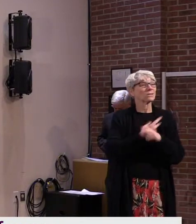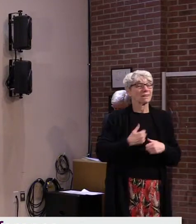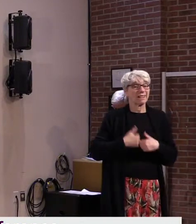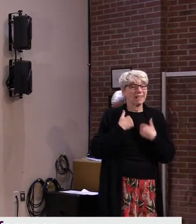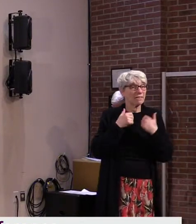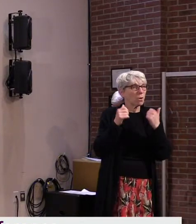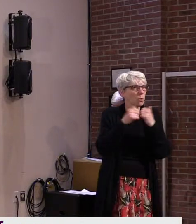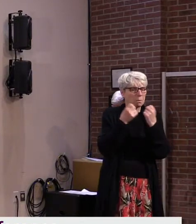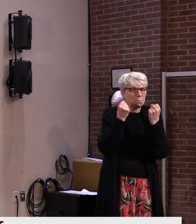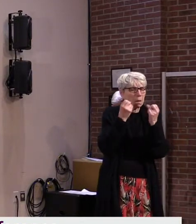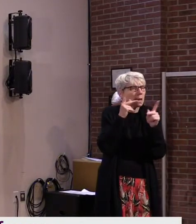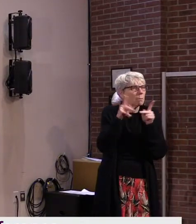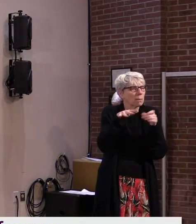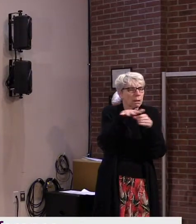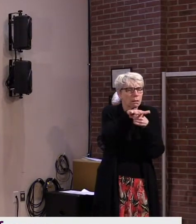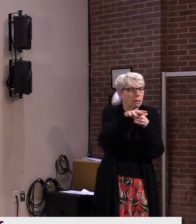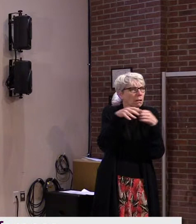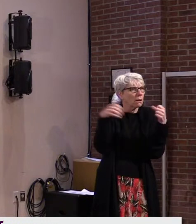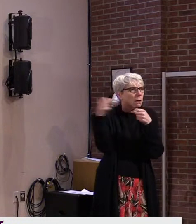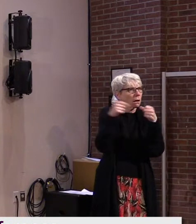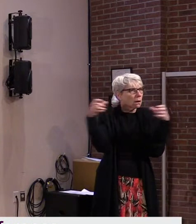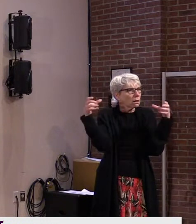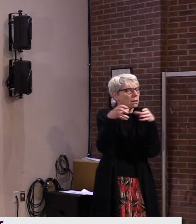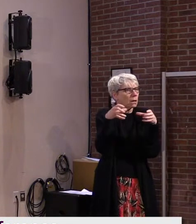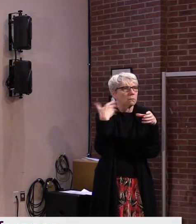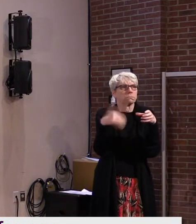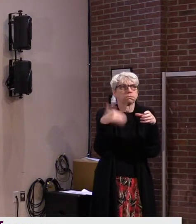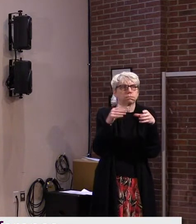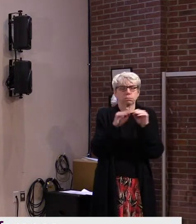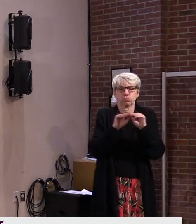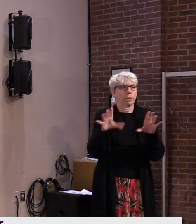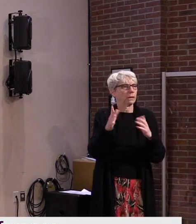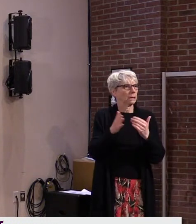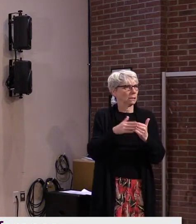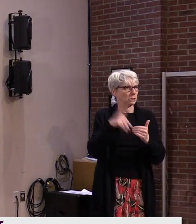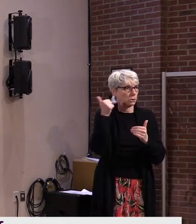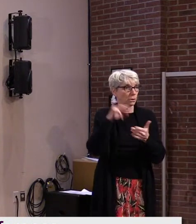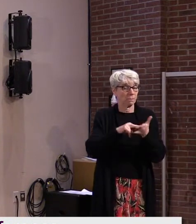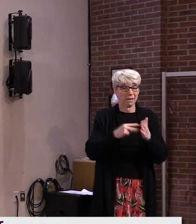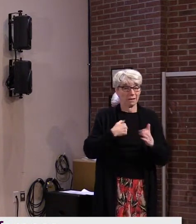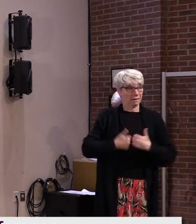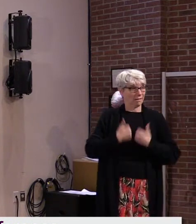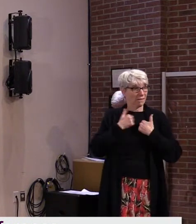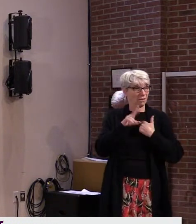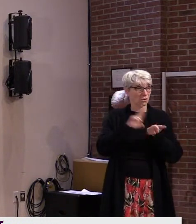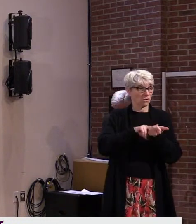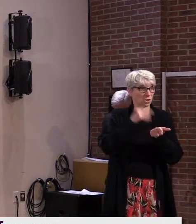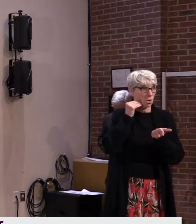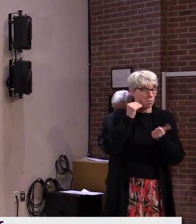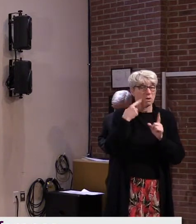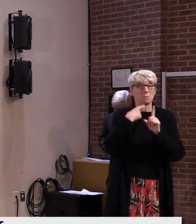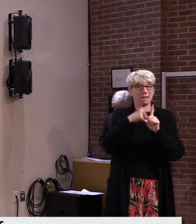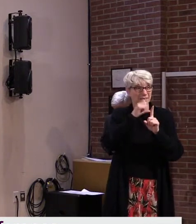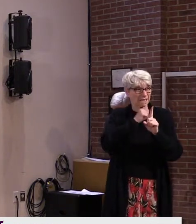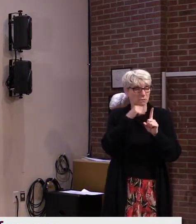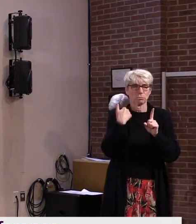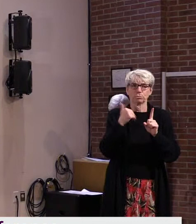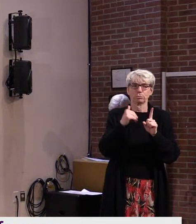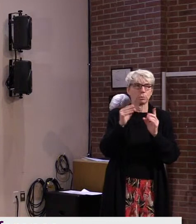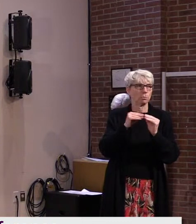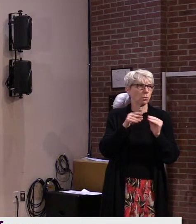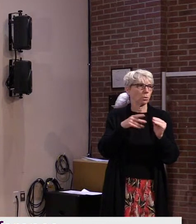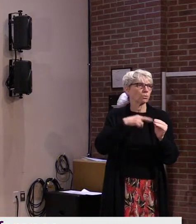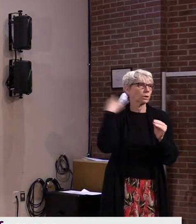virus, making it all the more dangerous to residents of long-term care facilities. Each and every death due